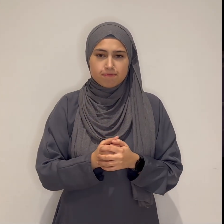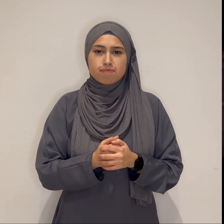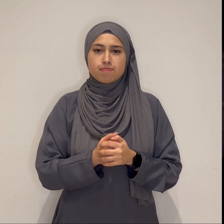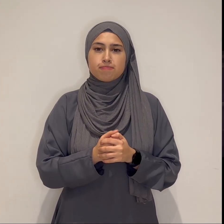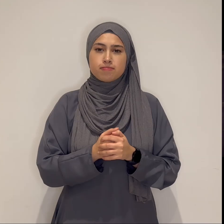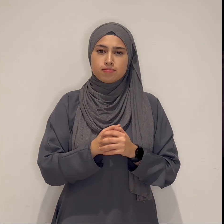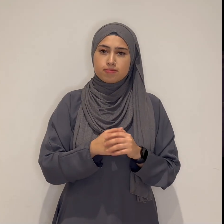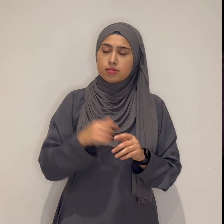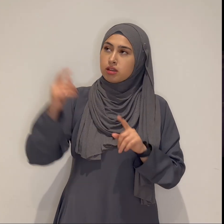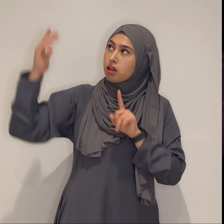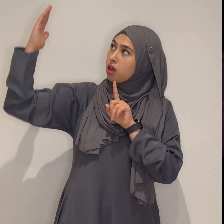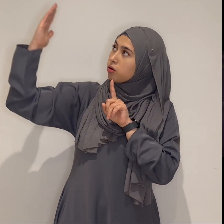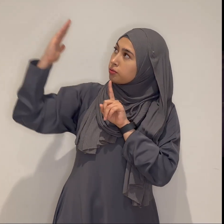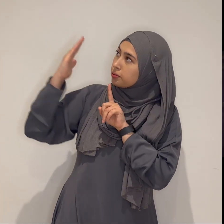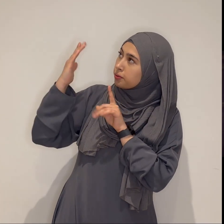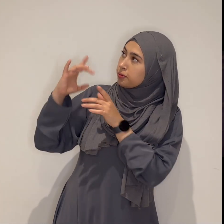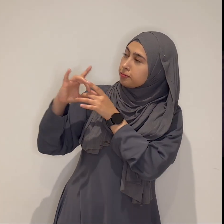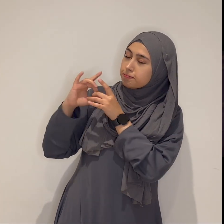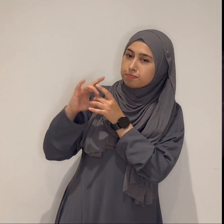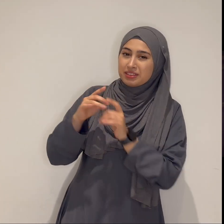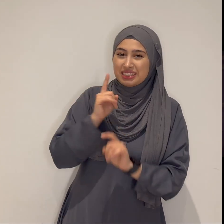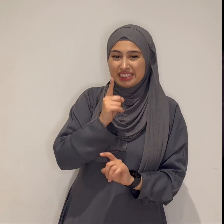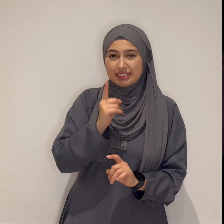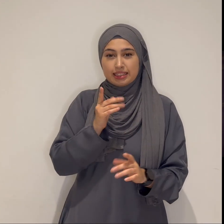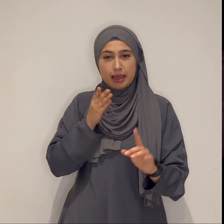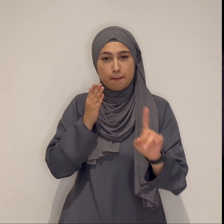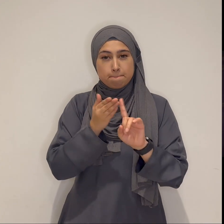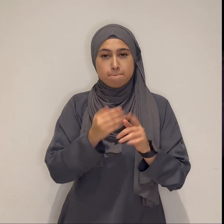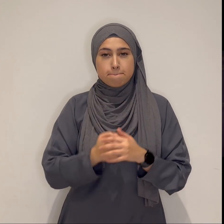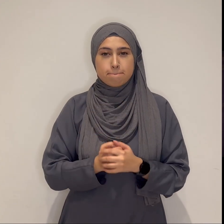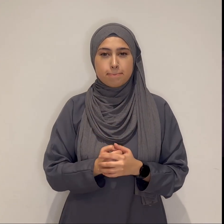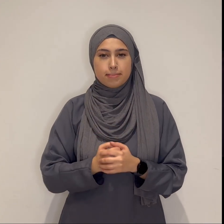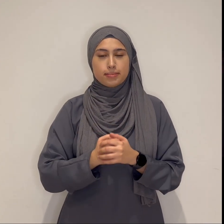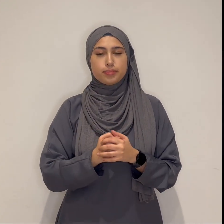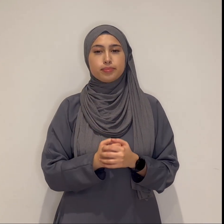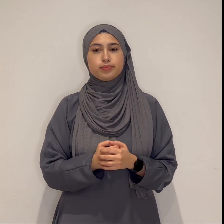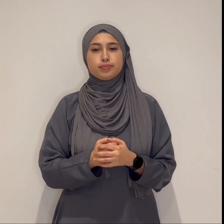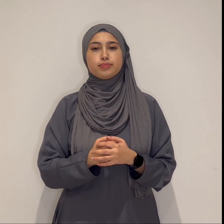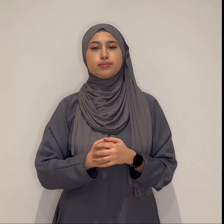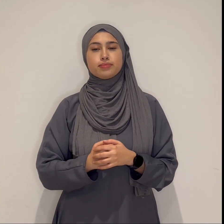you can draw nearer to Allah subhanahu wa ta'ala. That's the true objective, my brothers in Islam.